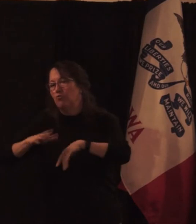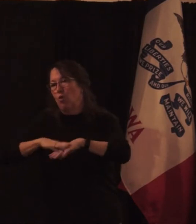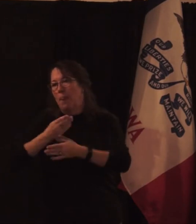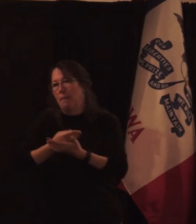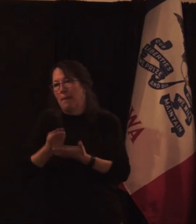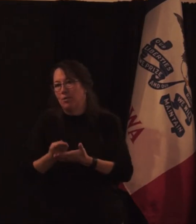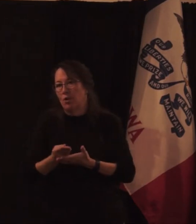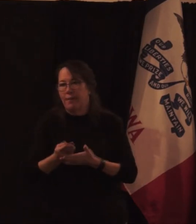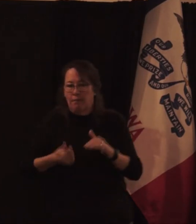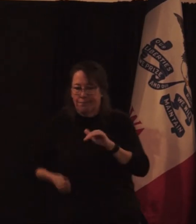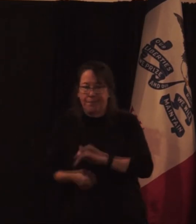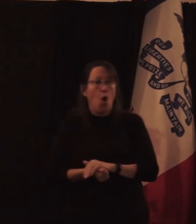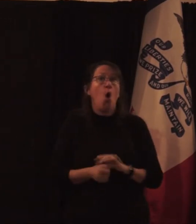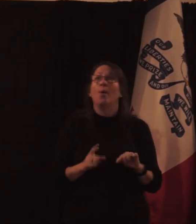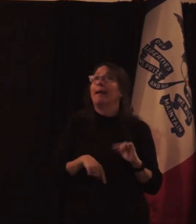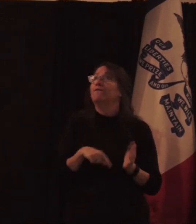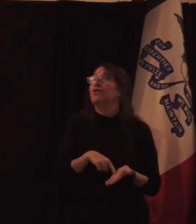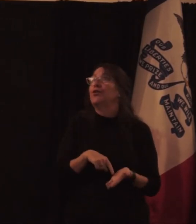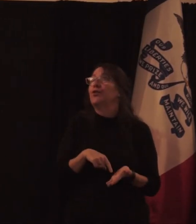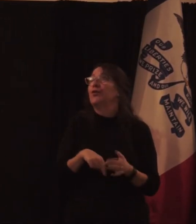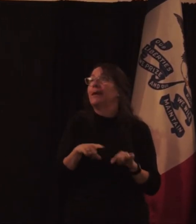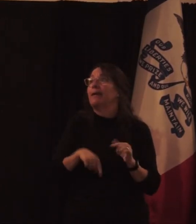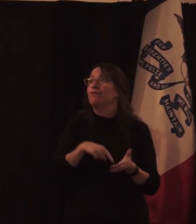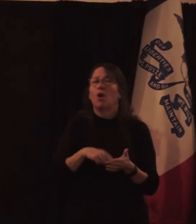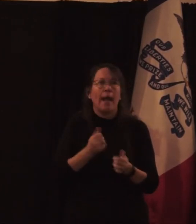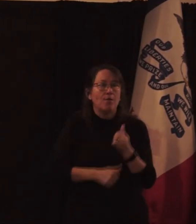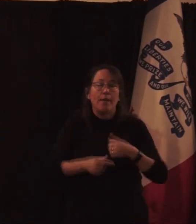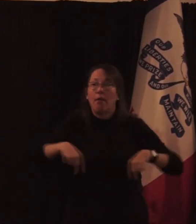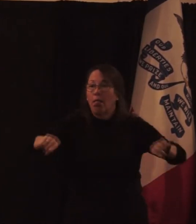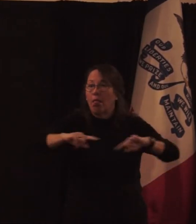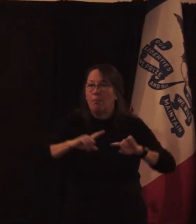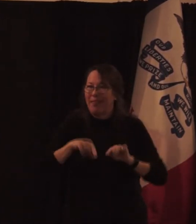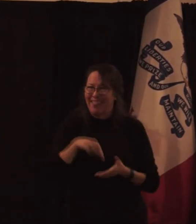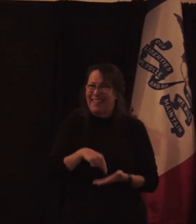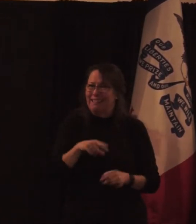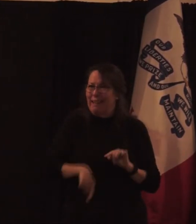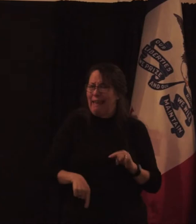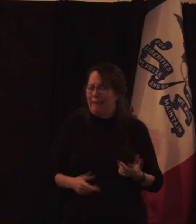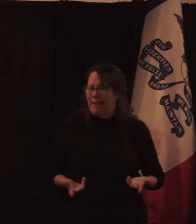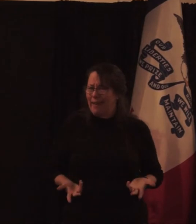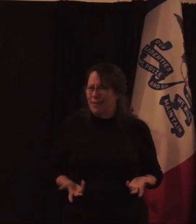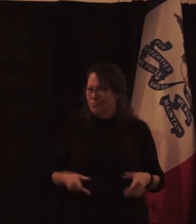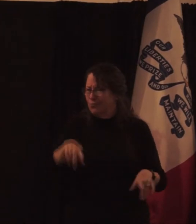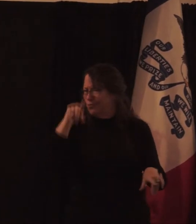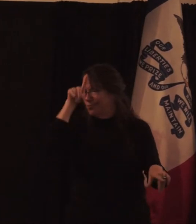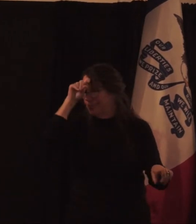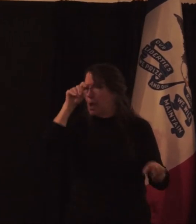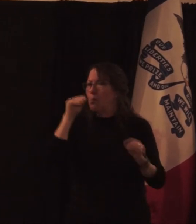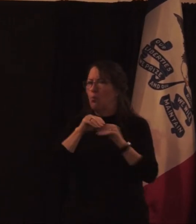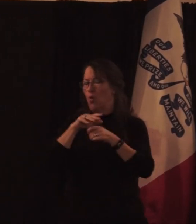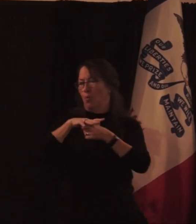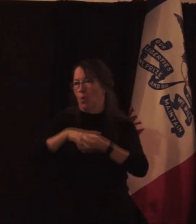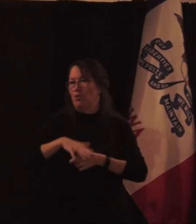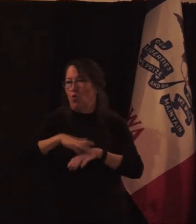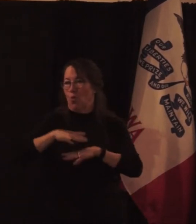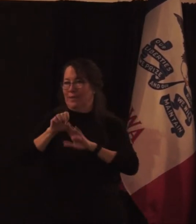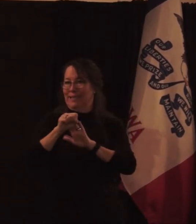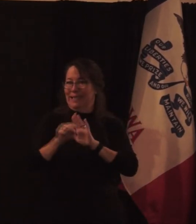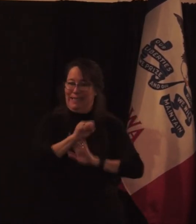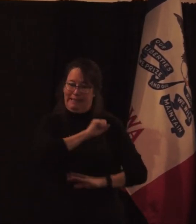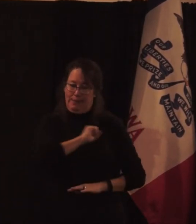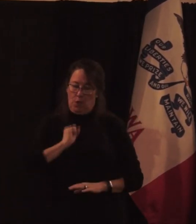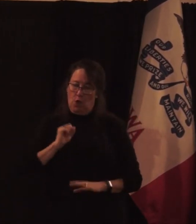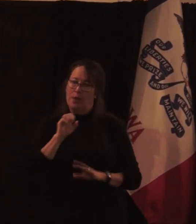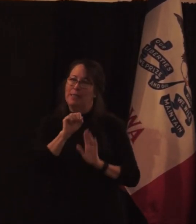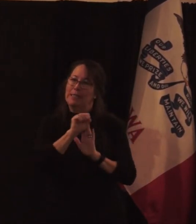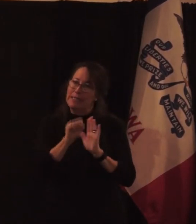Well, states hide behind that and say, well, we can't afford it. They can afford everything else, but they can't afford that. So we need to put more pressure on our state senators